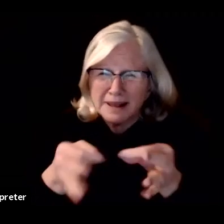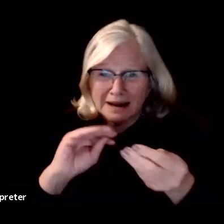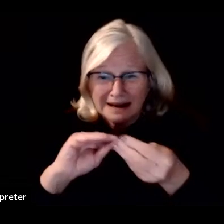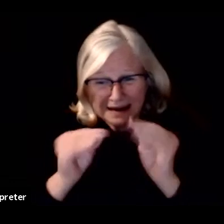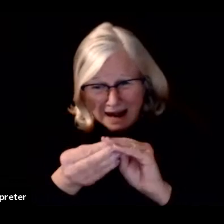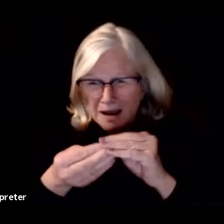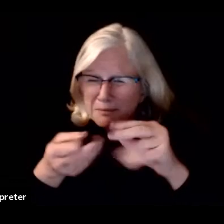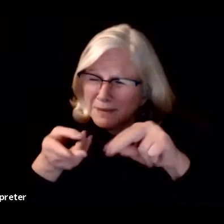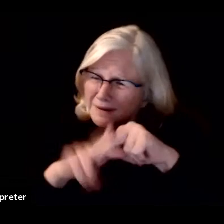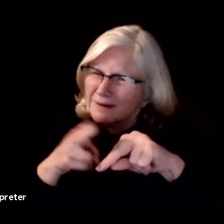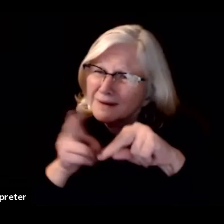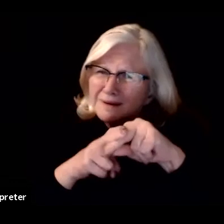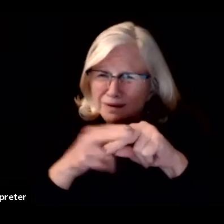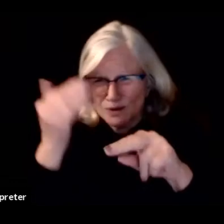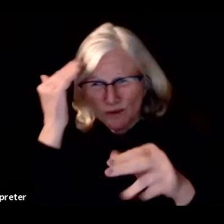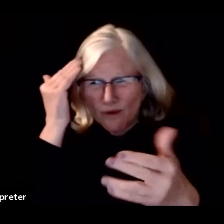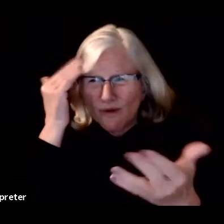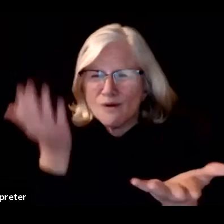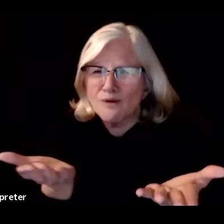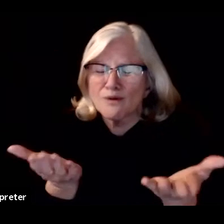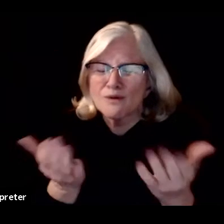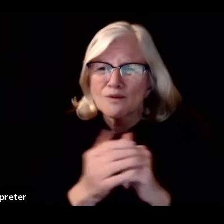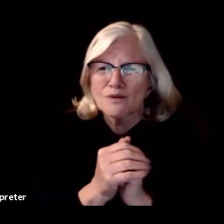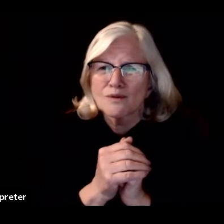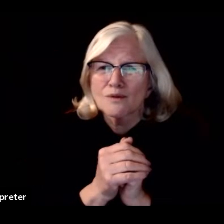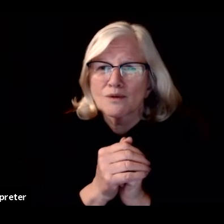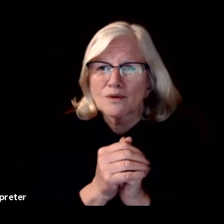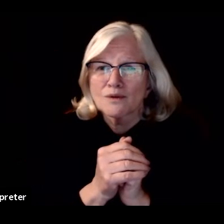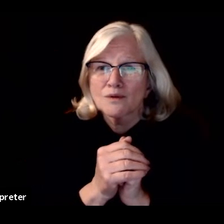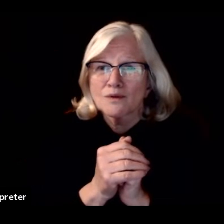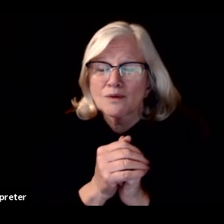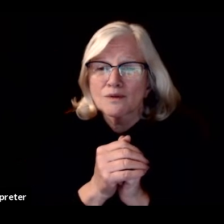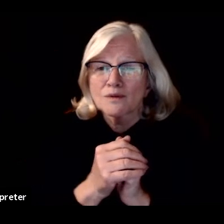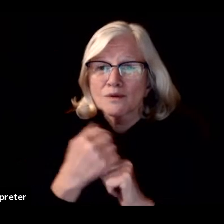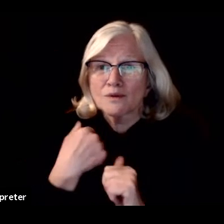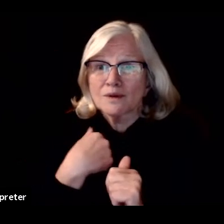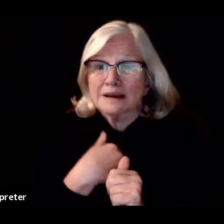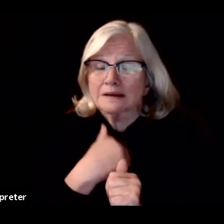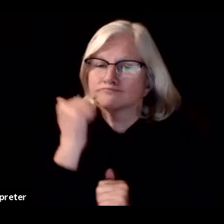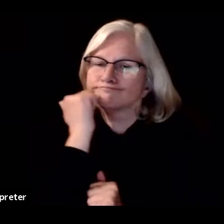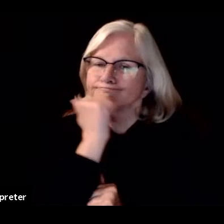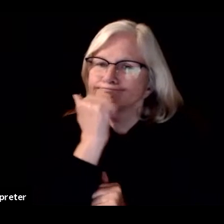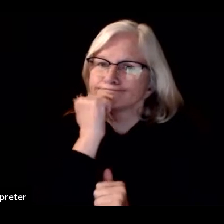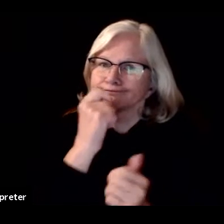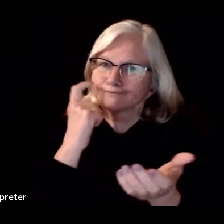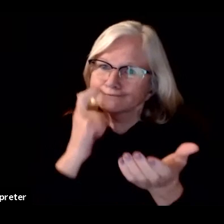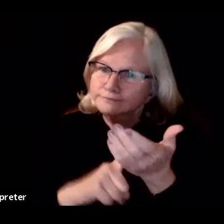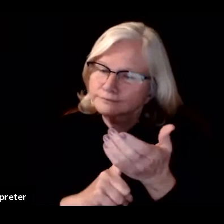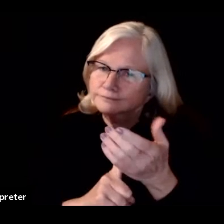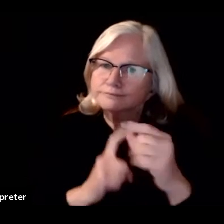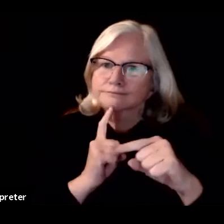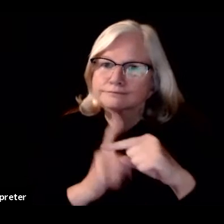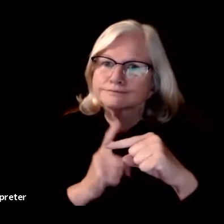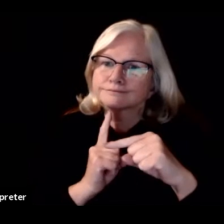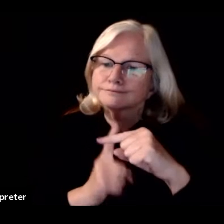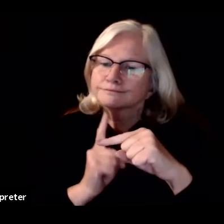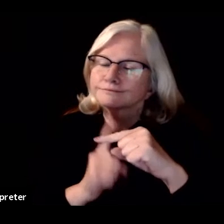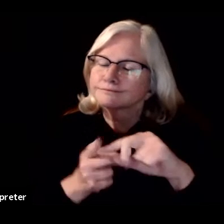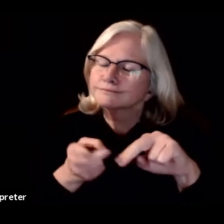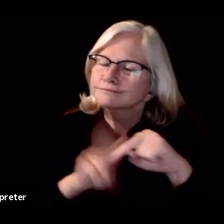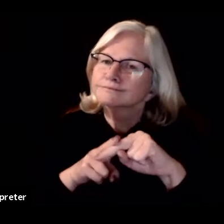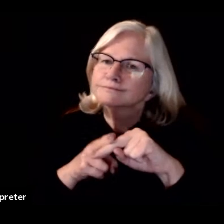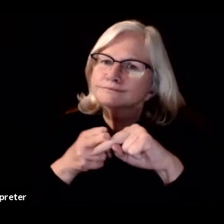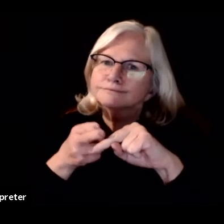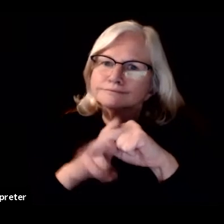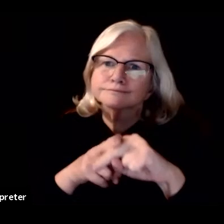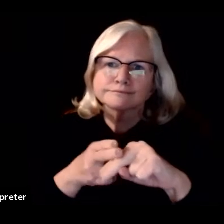counts increase, our contact tracers are doing their best to keep up and get in touch with COVID positive people within